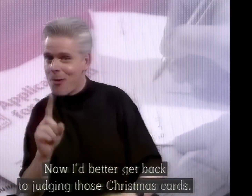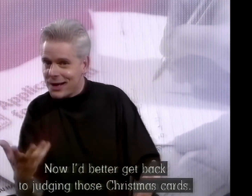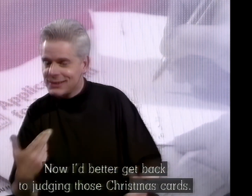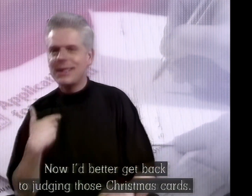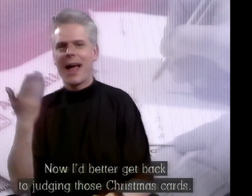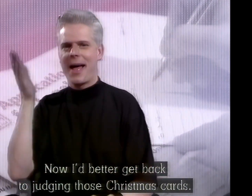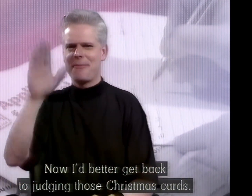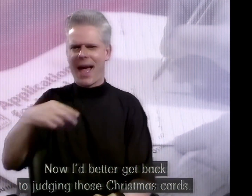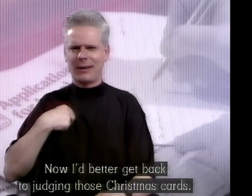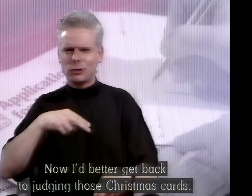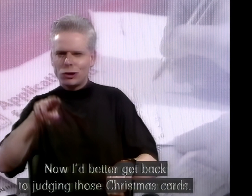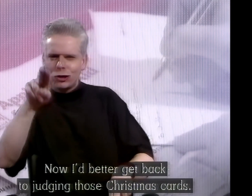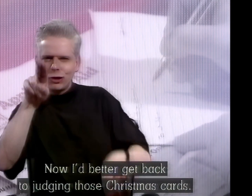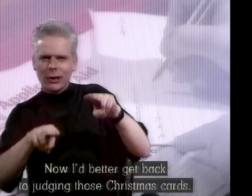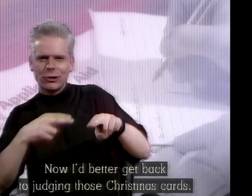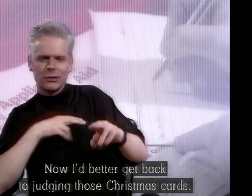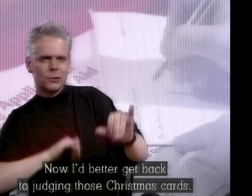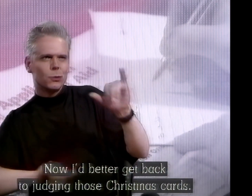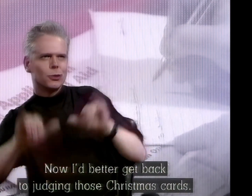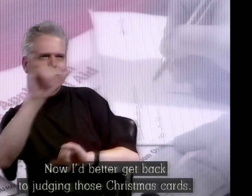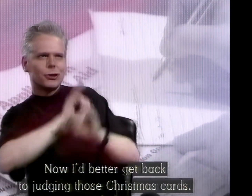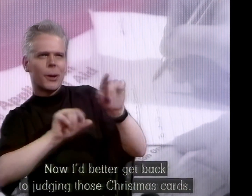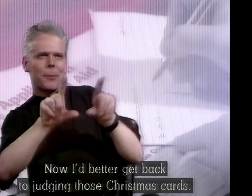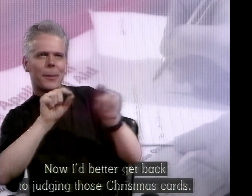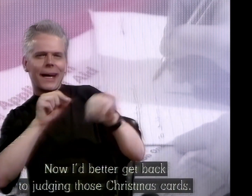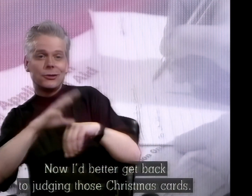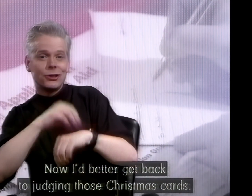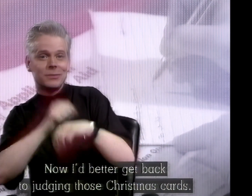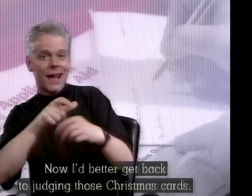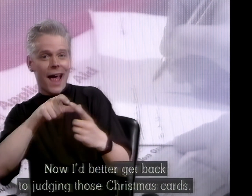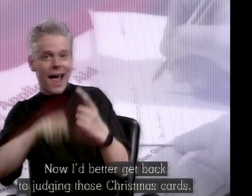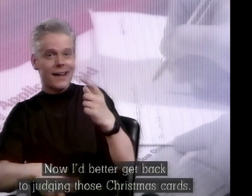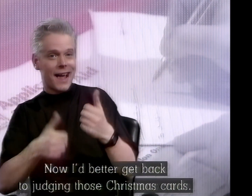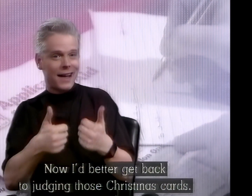Now, I'd better get back to the judging of those Christmas cards.